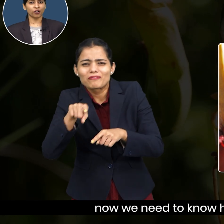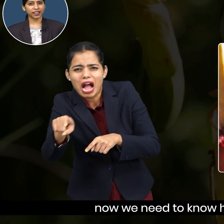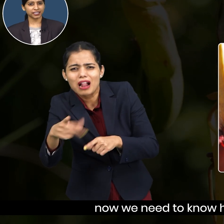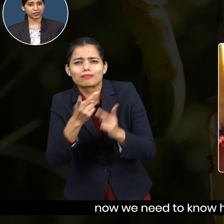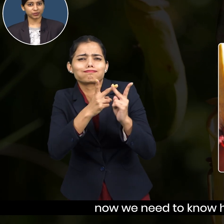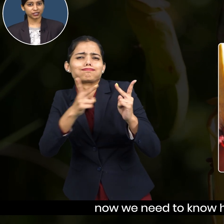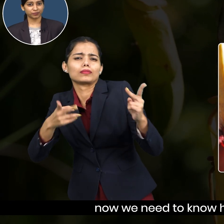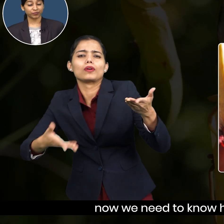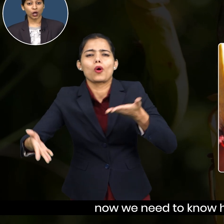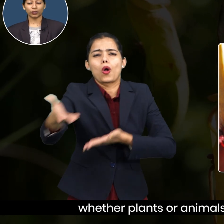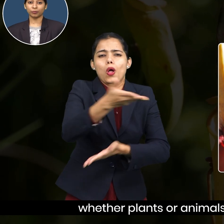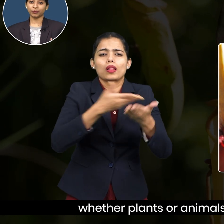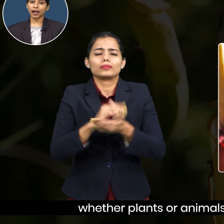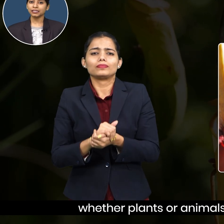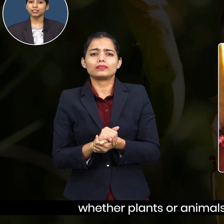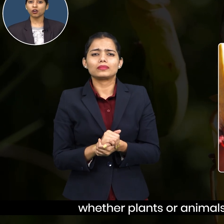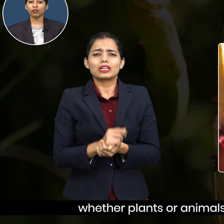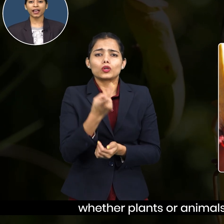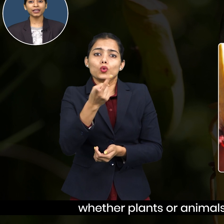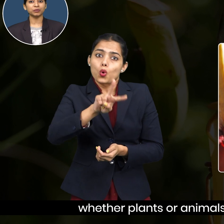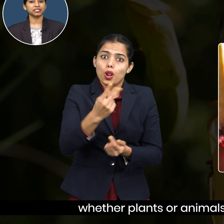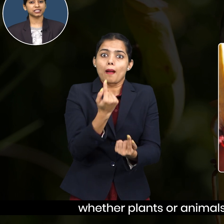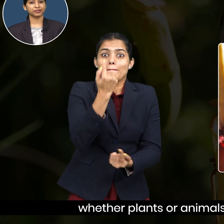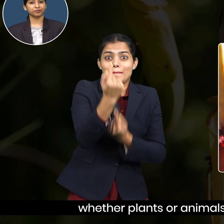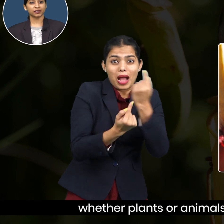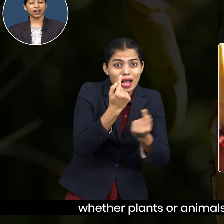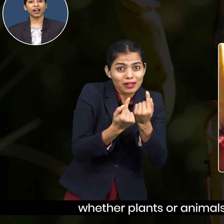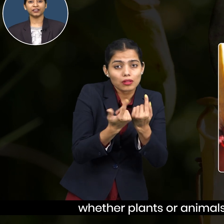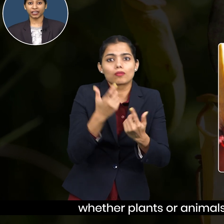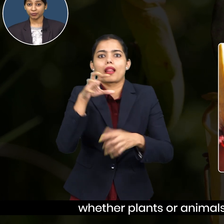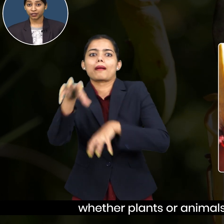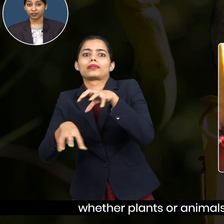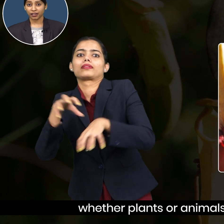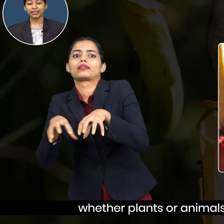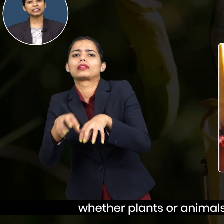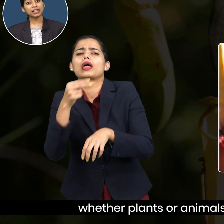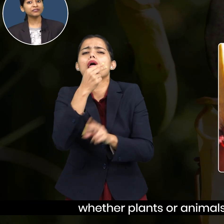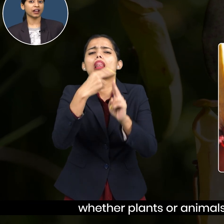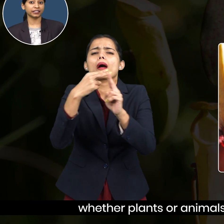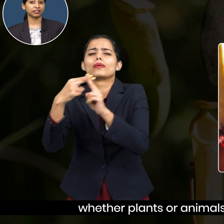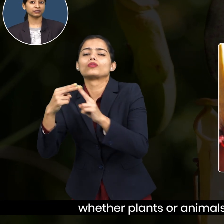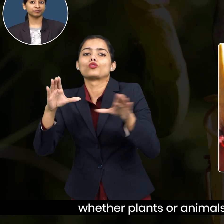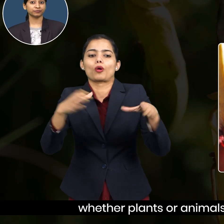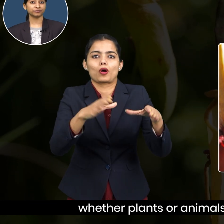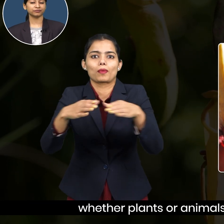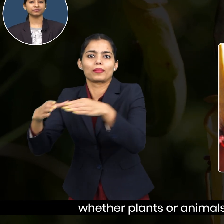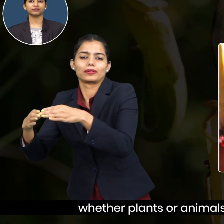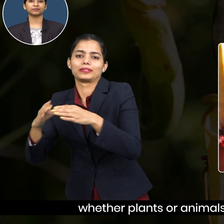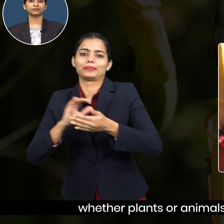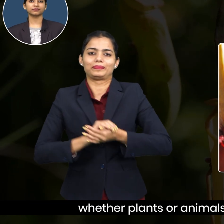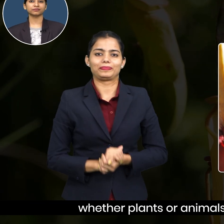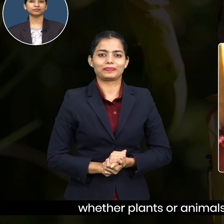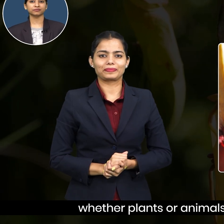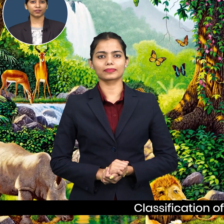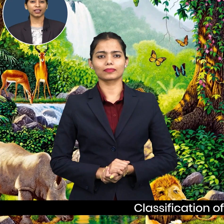these organisms, whether plants or animals, are named and classified.